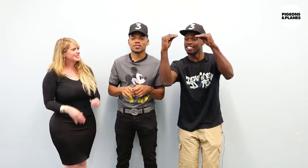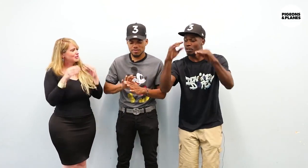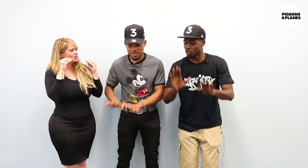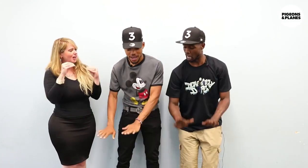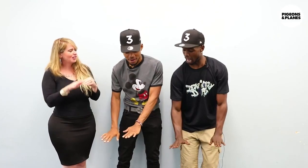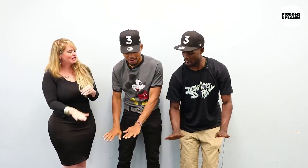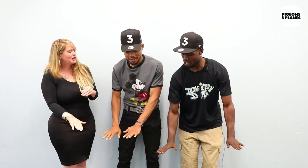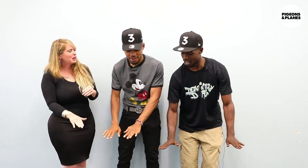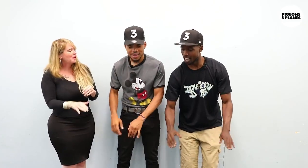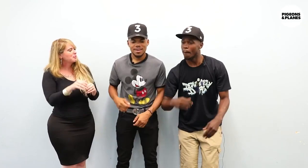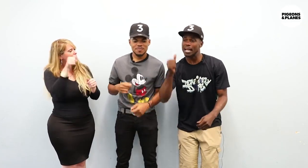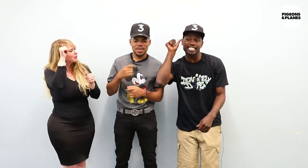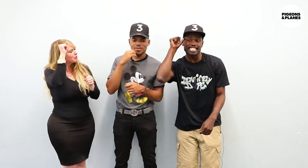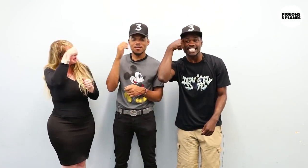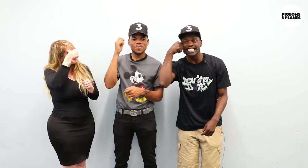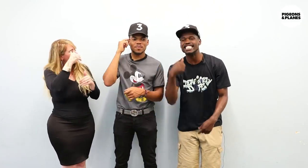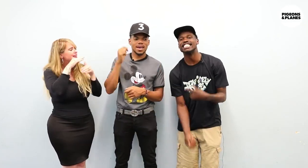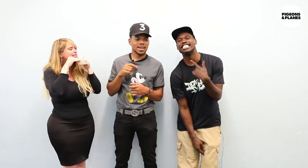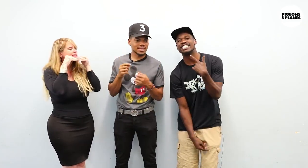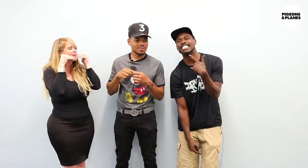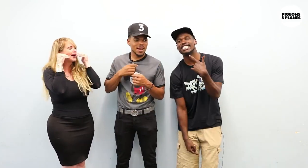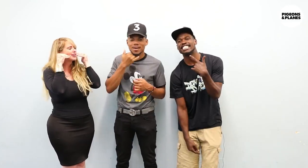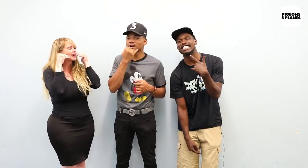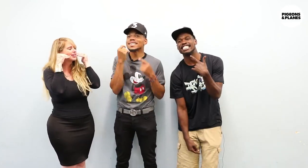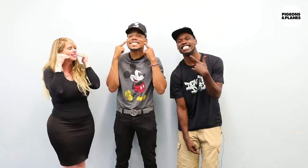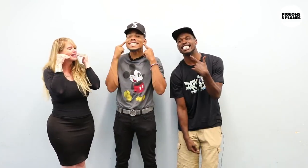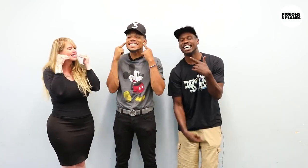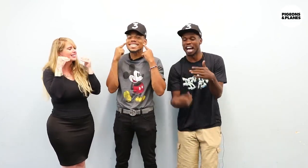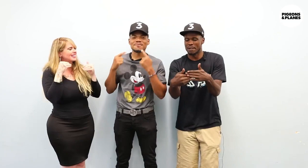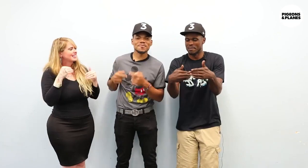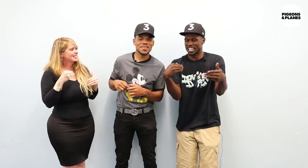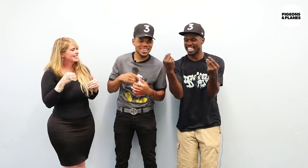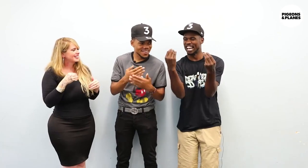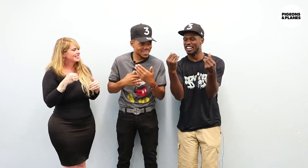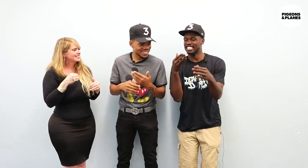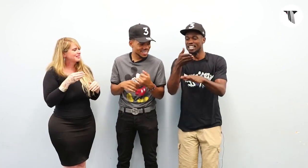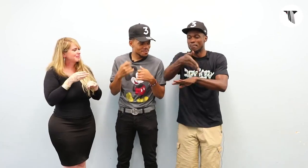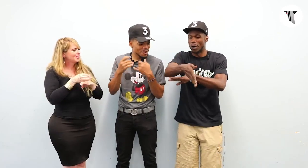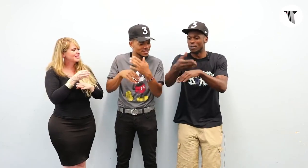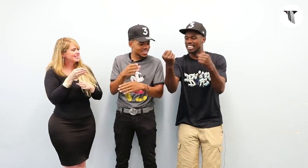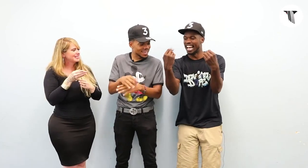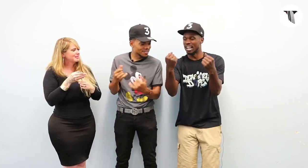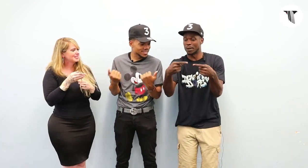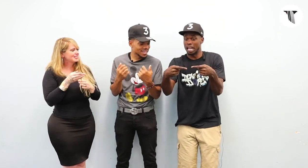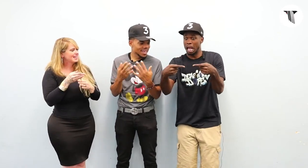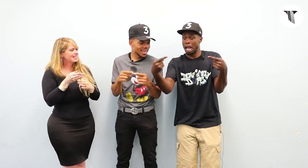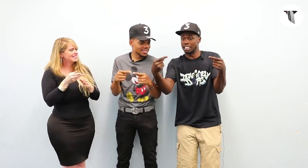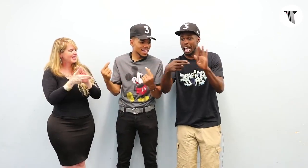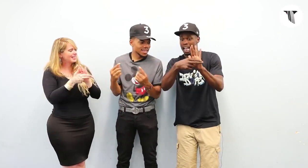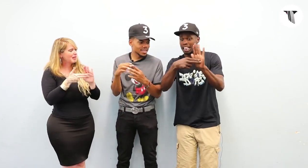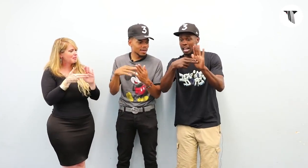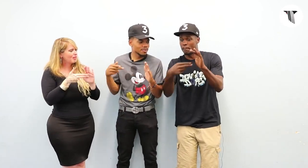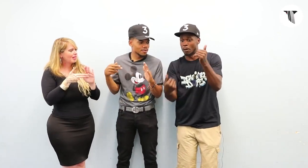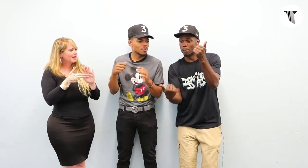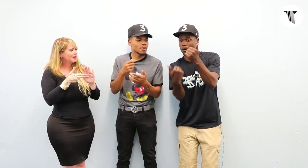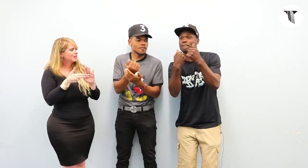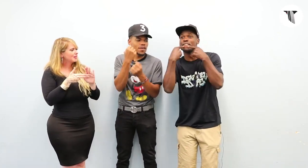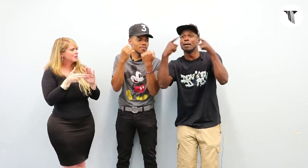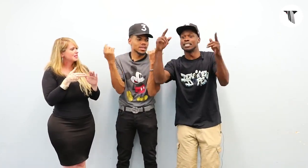from childhood, make you remember how to smile good. I'm pre-currency, post-language, anti-label, pro-famous,